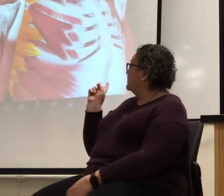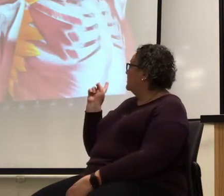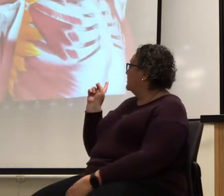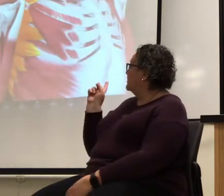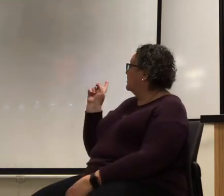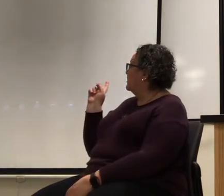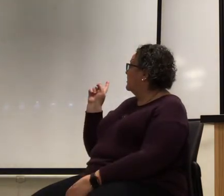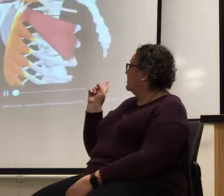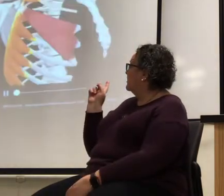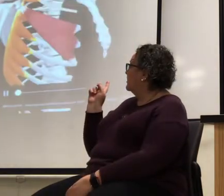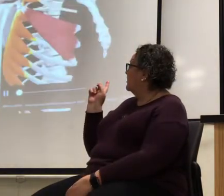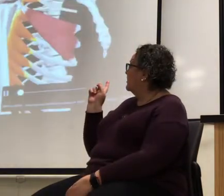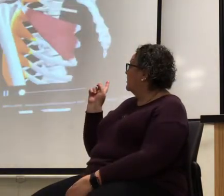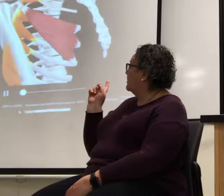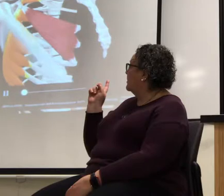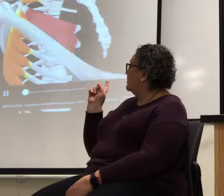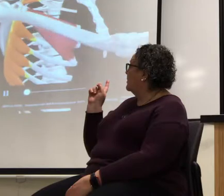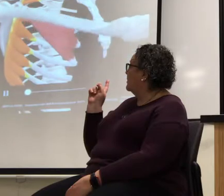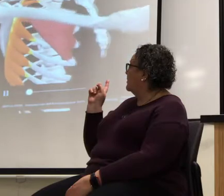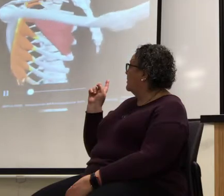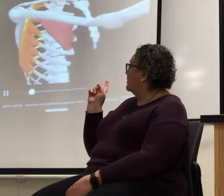Protraction.